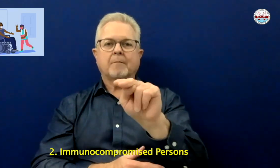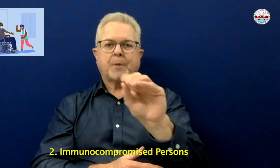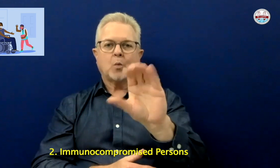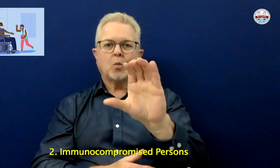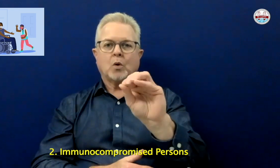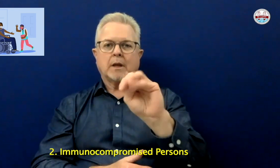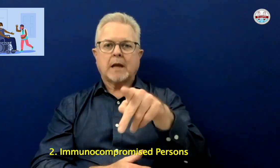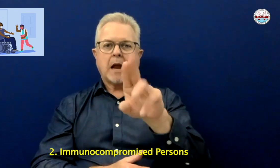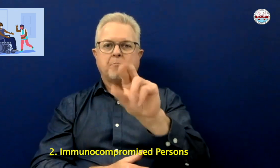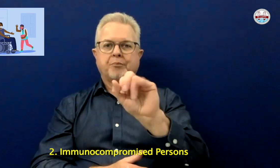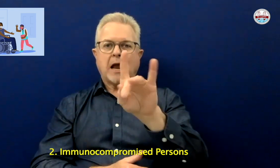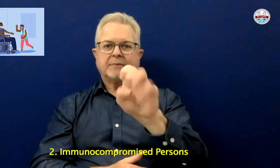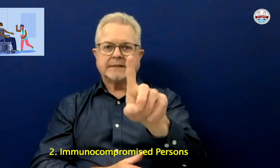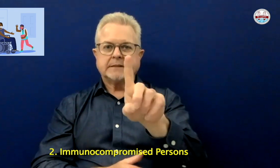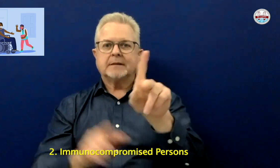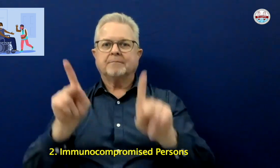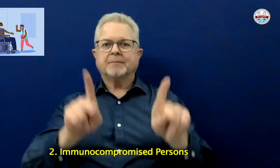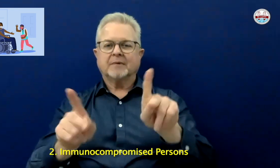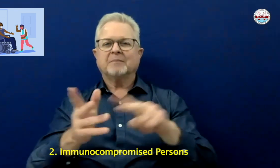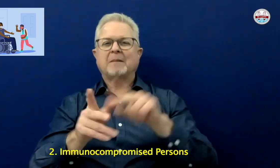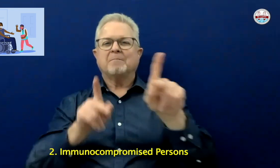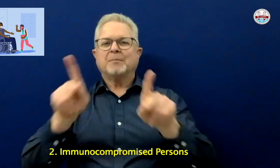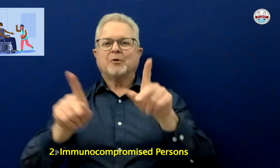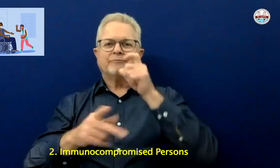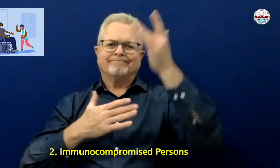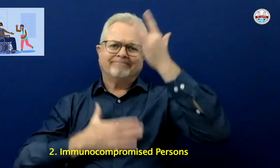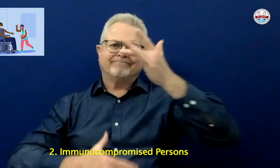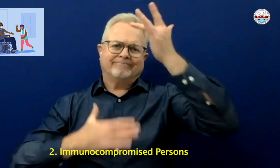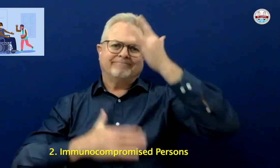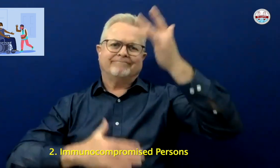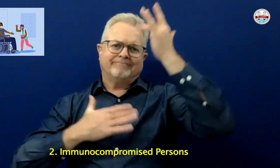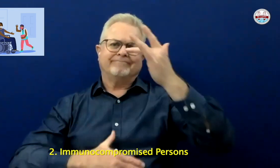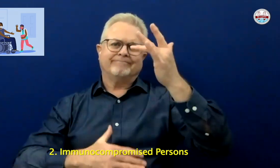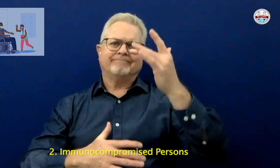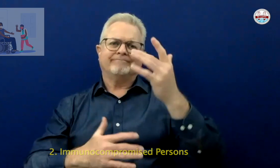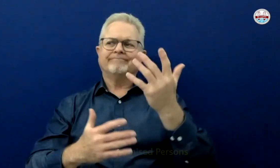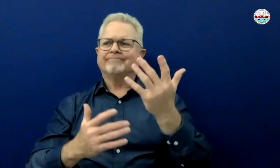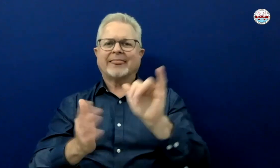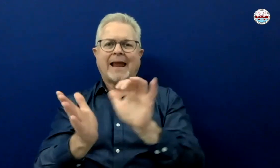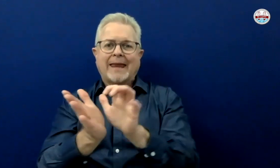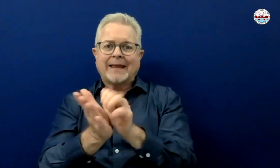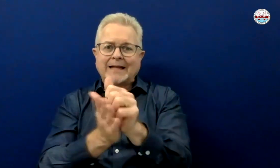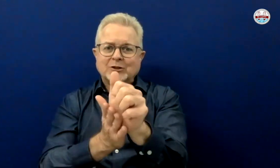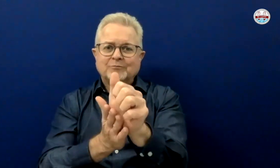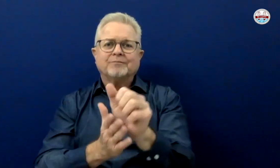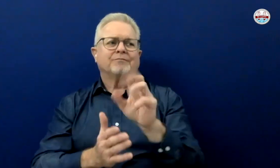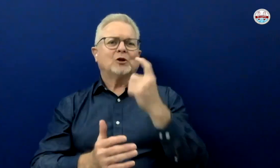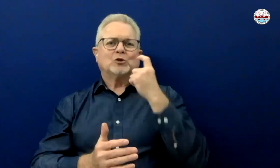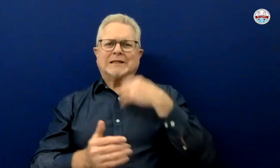second category are those people who are immunocompromised, meaning people who have underlying diseases, okay, such